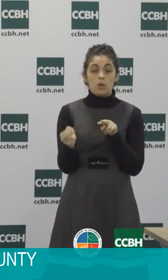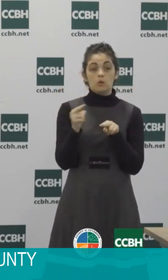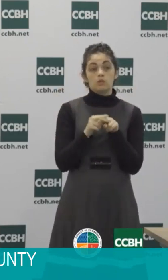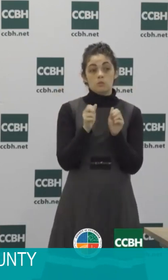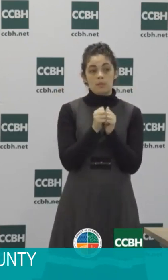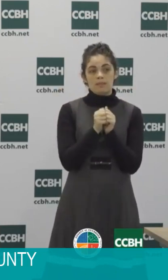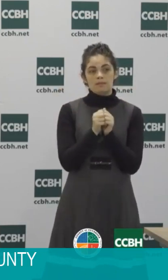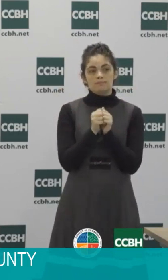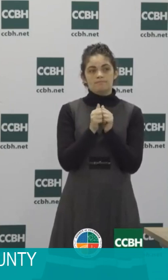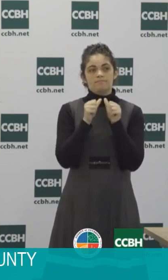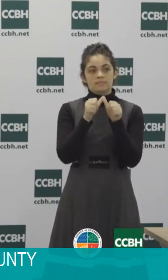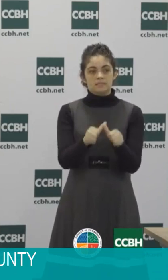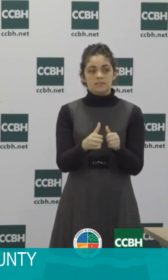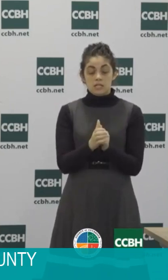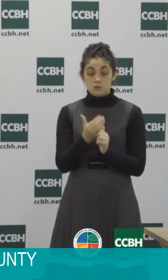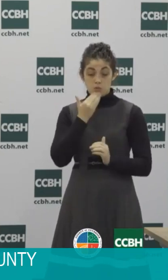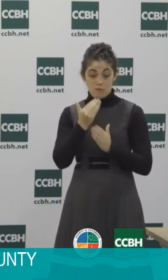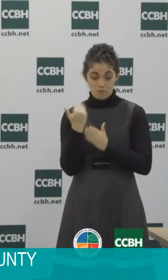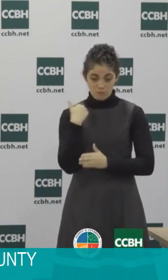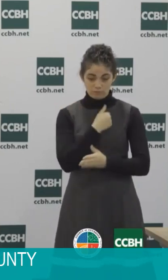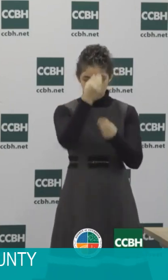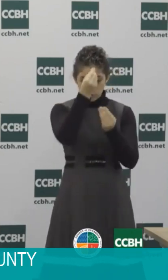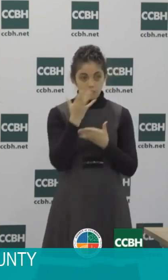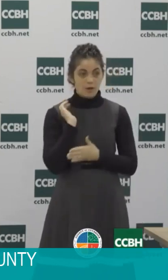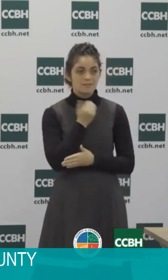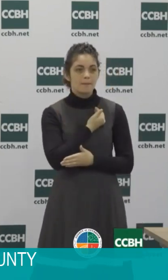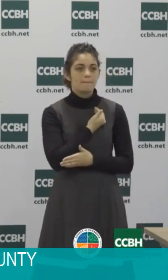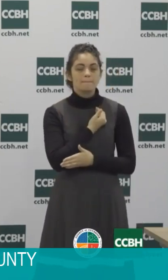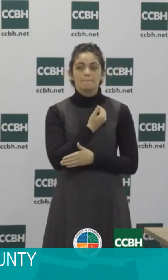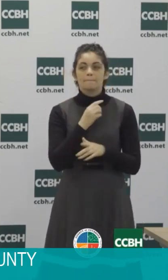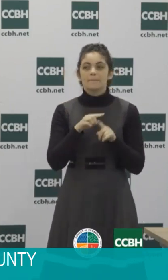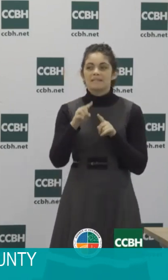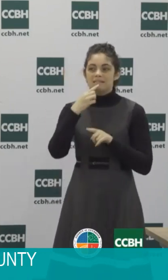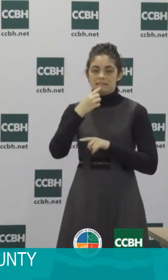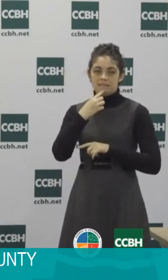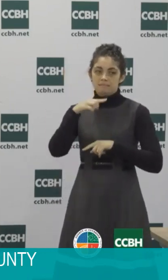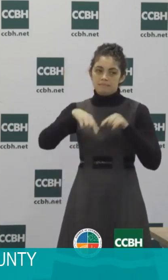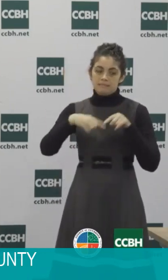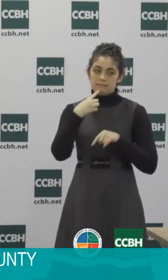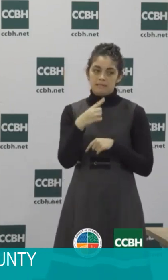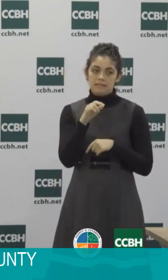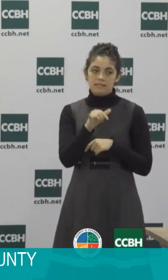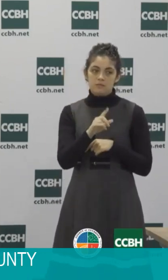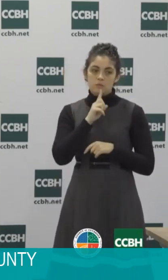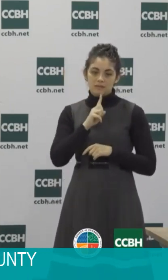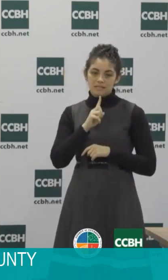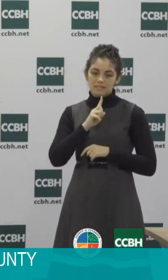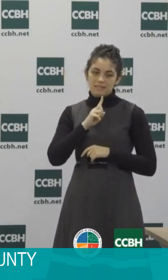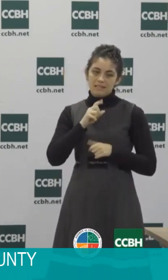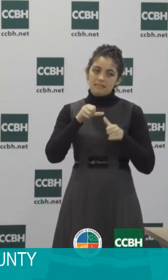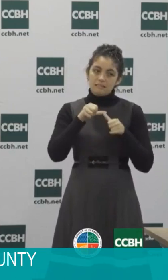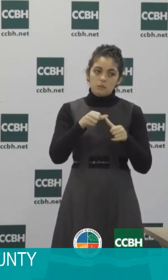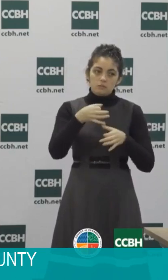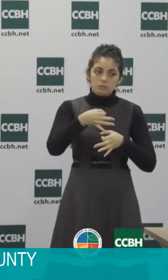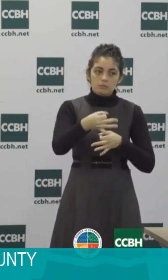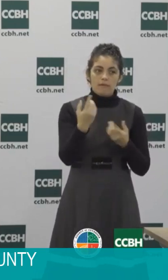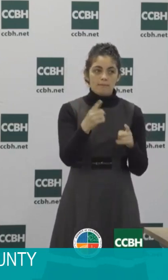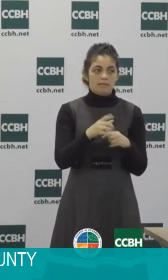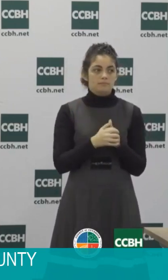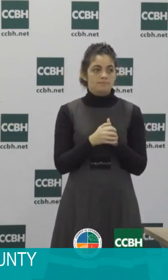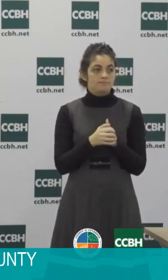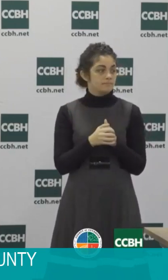conditions. So it's good news for us this week, but I'm not able to say that that's a definitive trend going